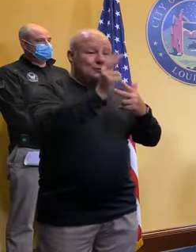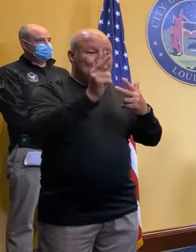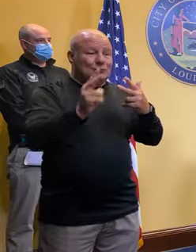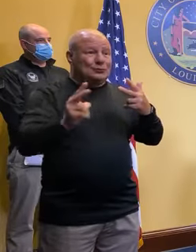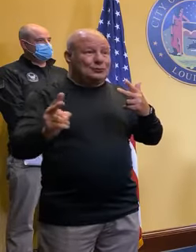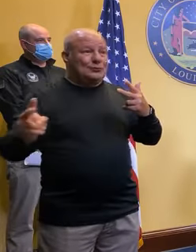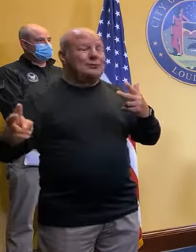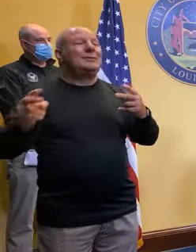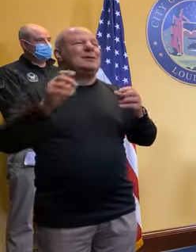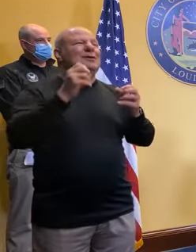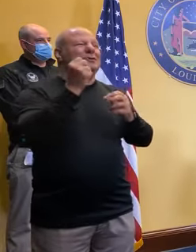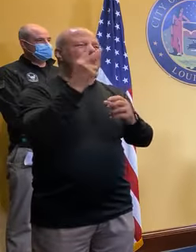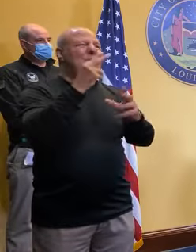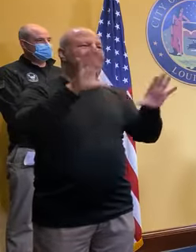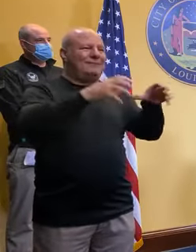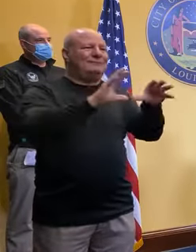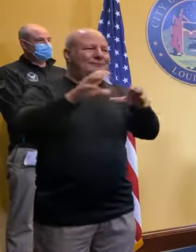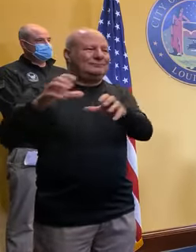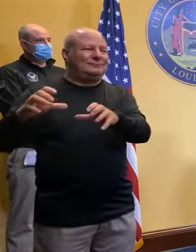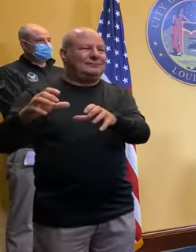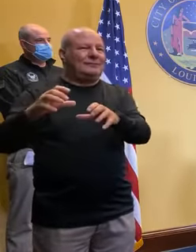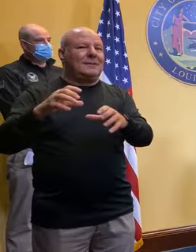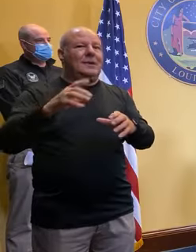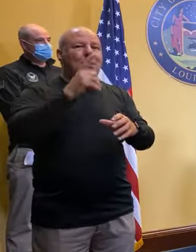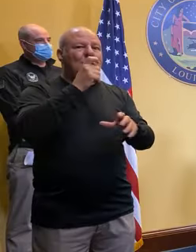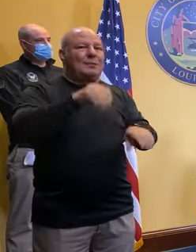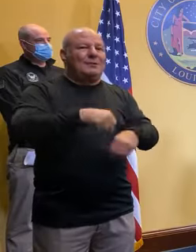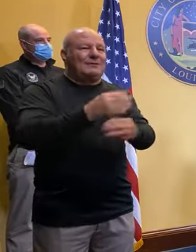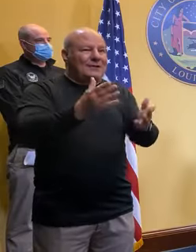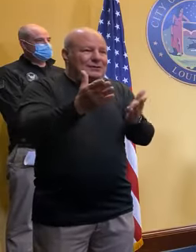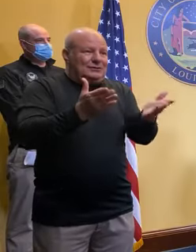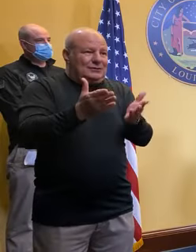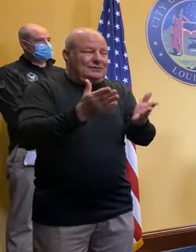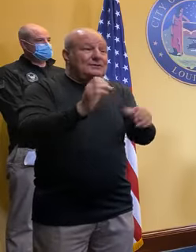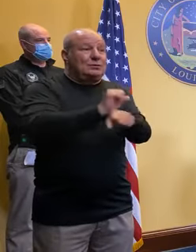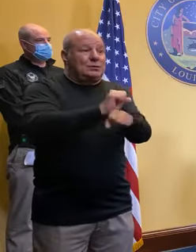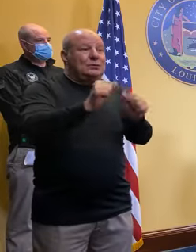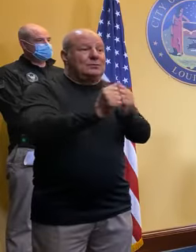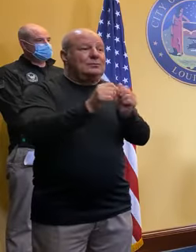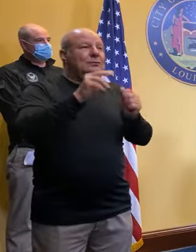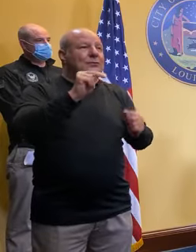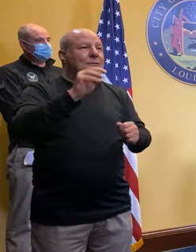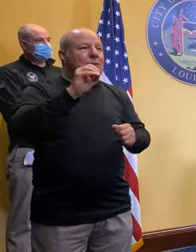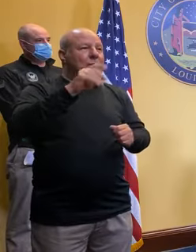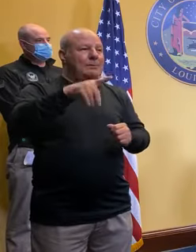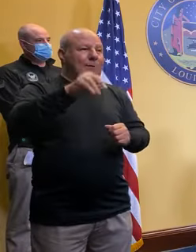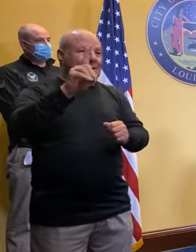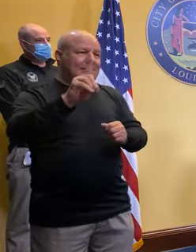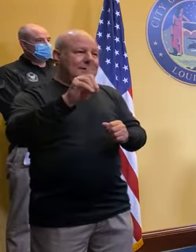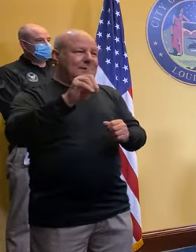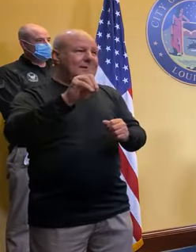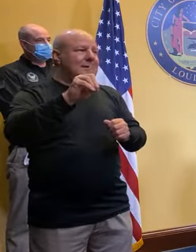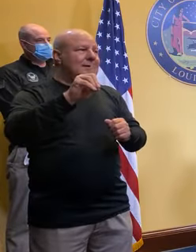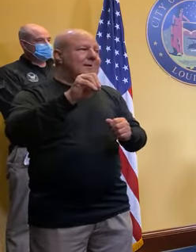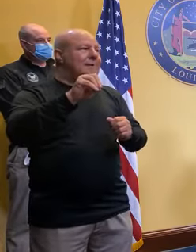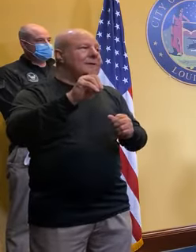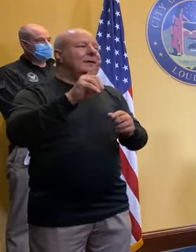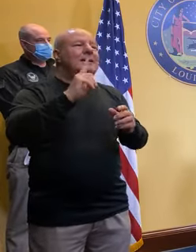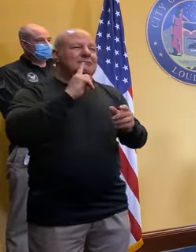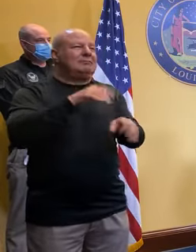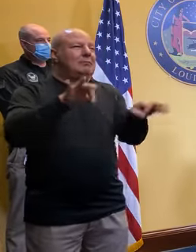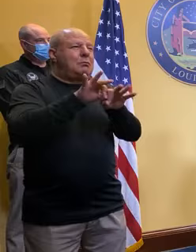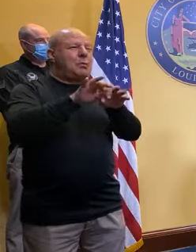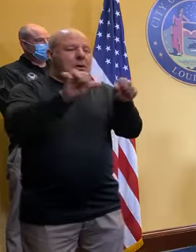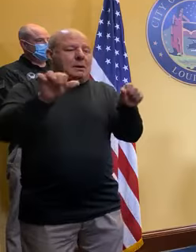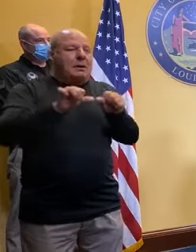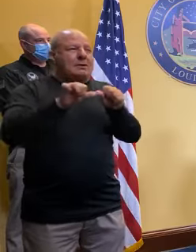National Guardsmen who are providing services, working with the New Orleans Police Department in key areas